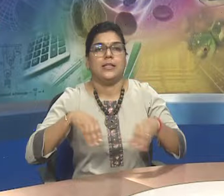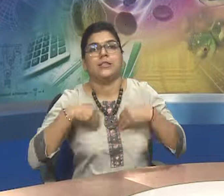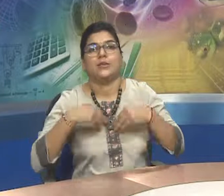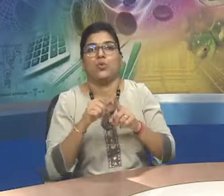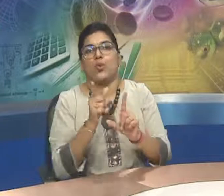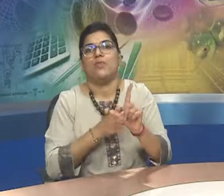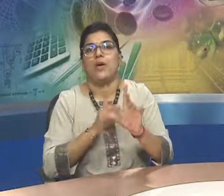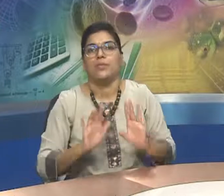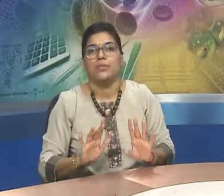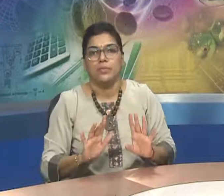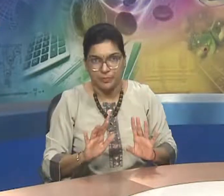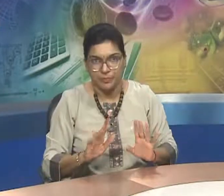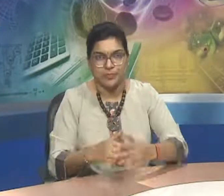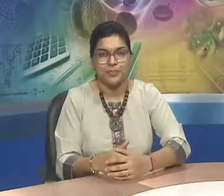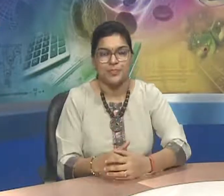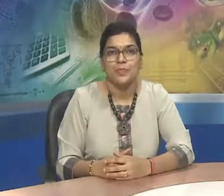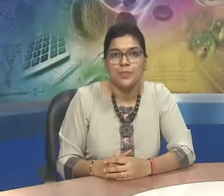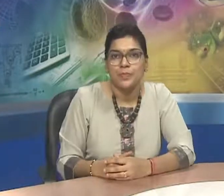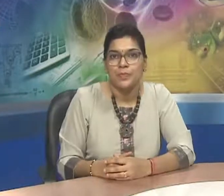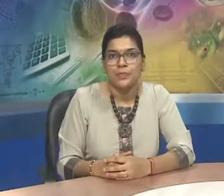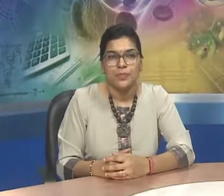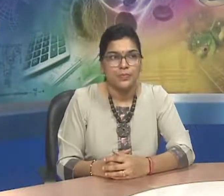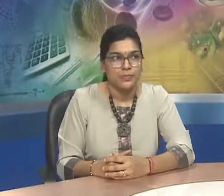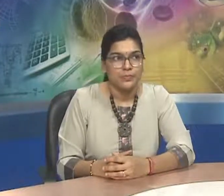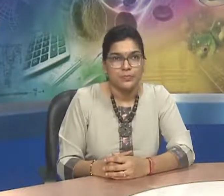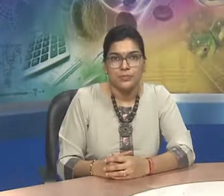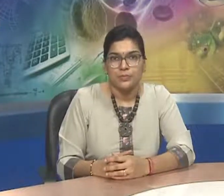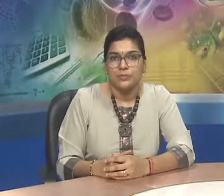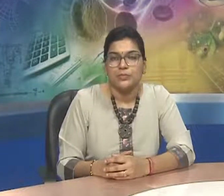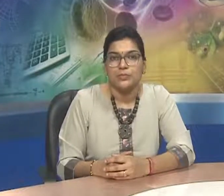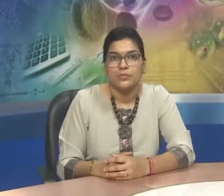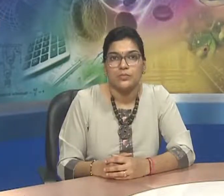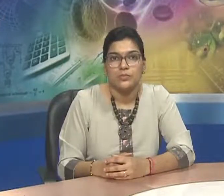and the person has to accept that order.